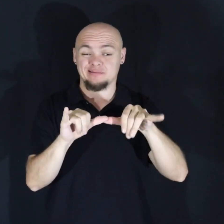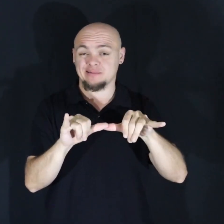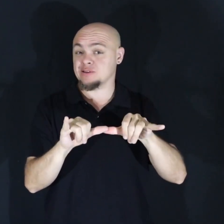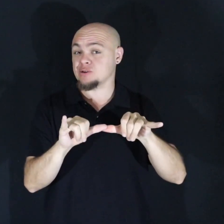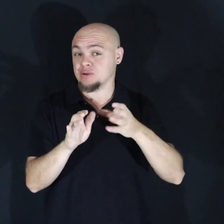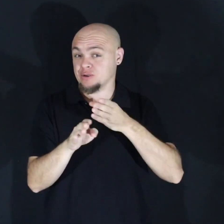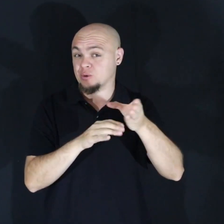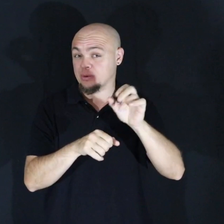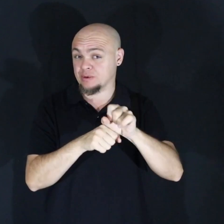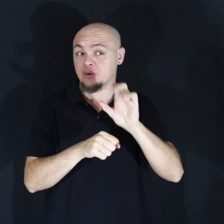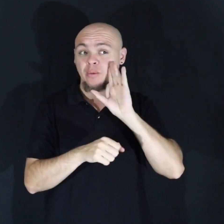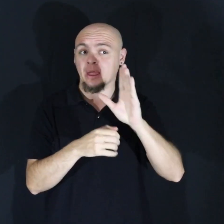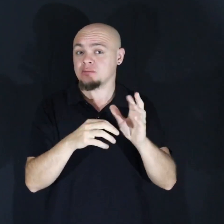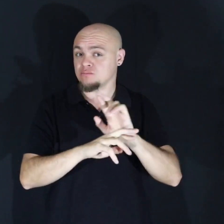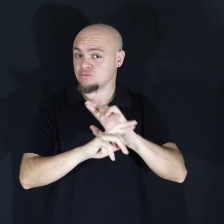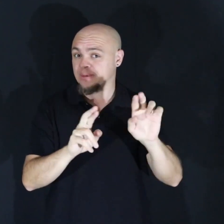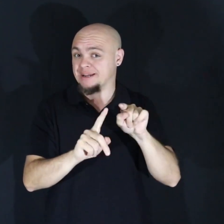engineering.